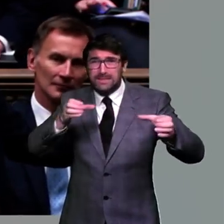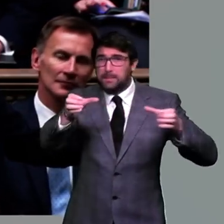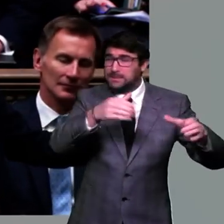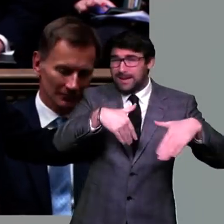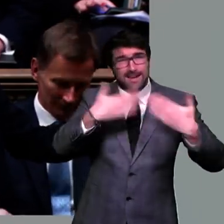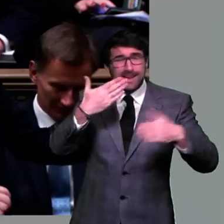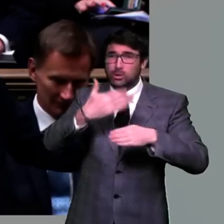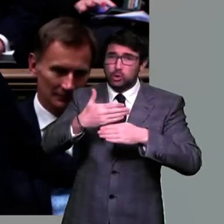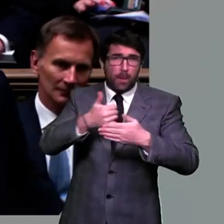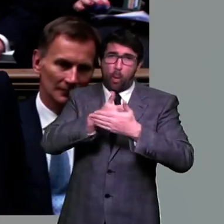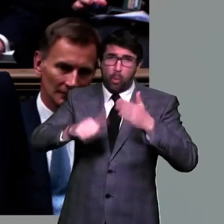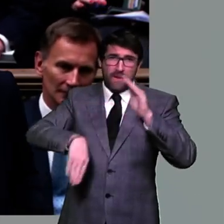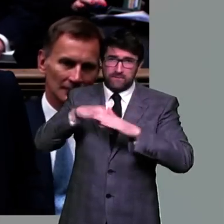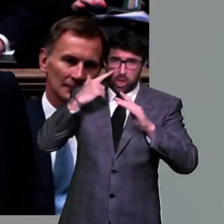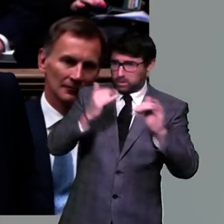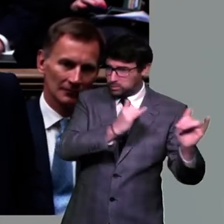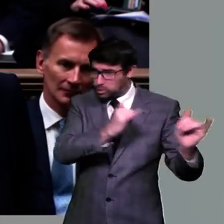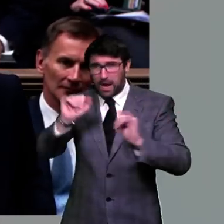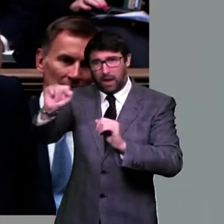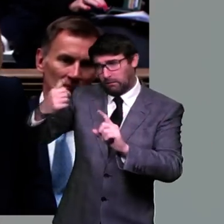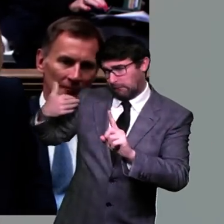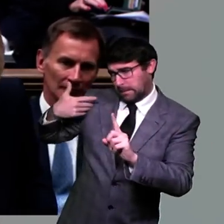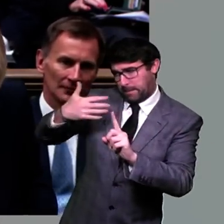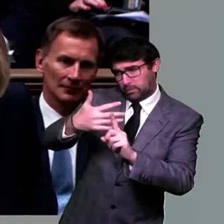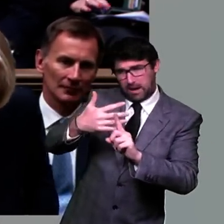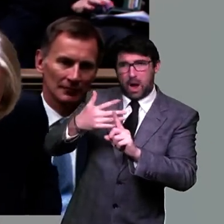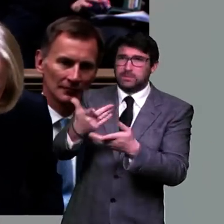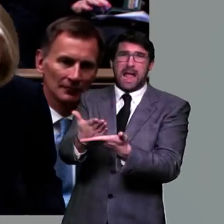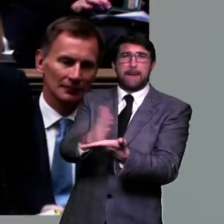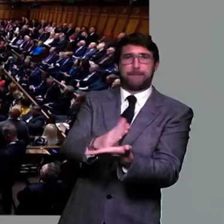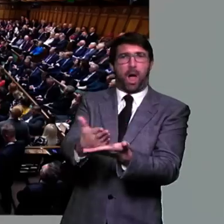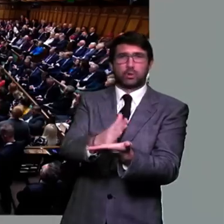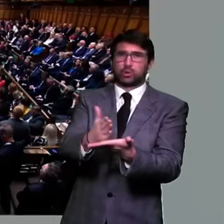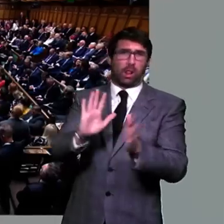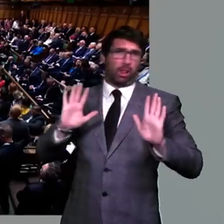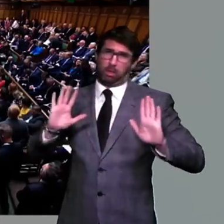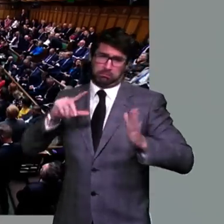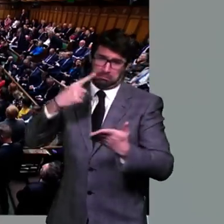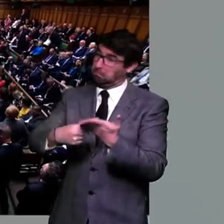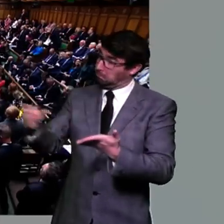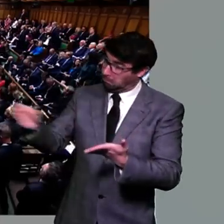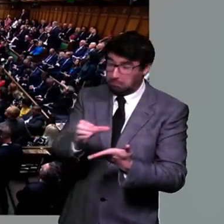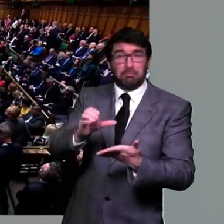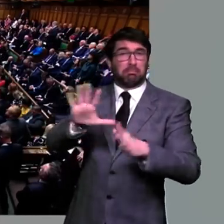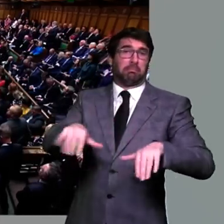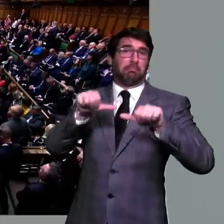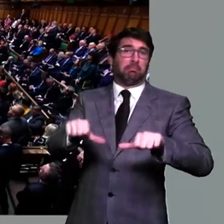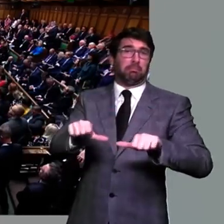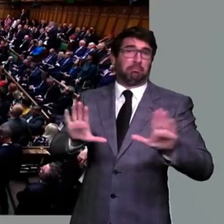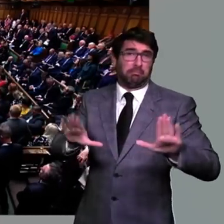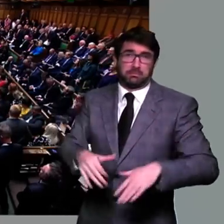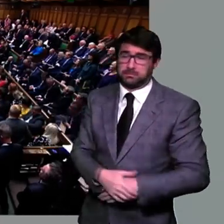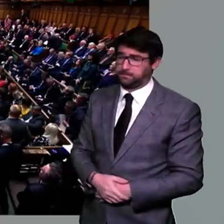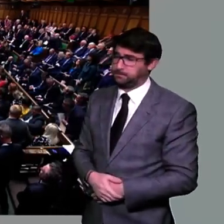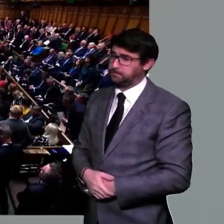ethics process, and that is the way that we do it in a completely impartial way. Andrew Mitchell. Thank you, Mr.